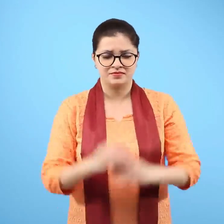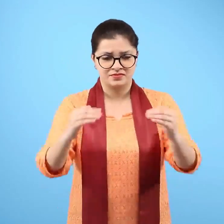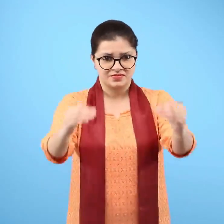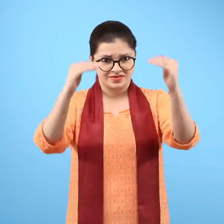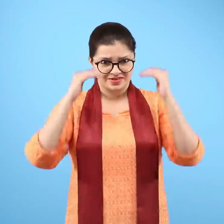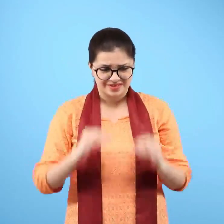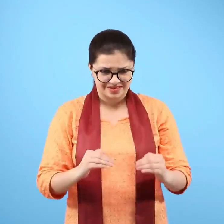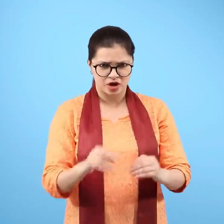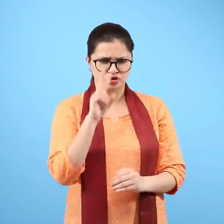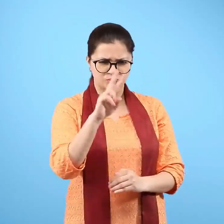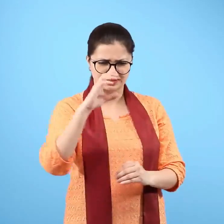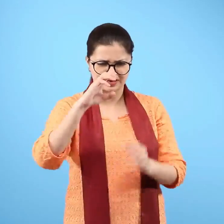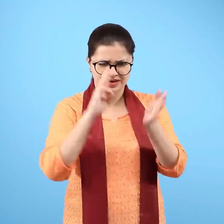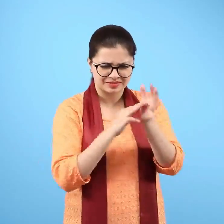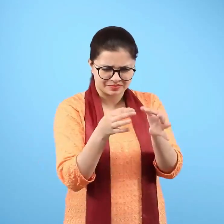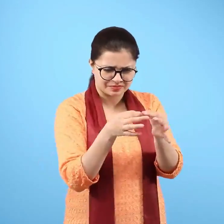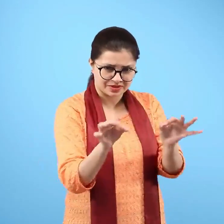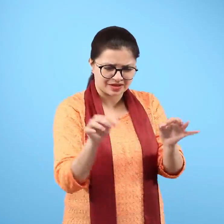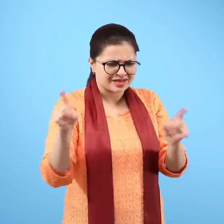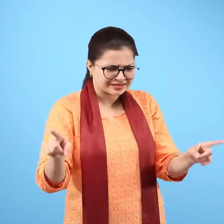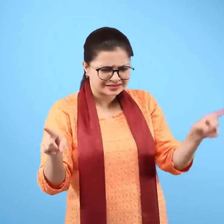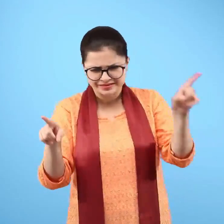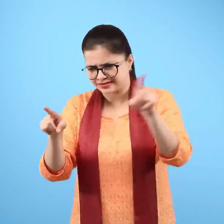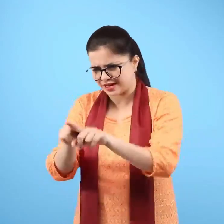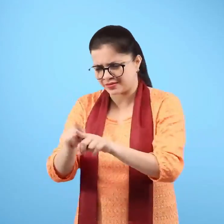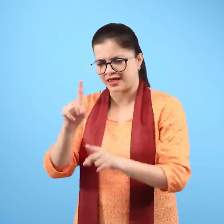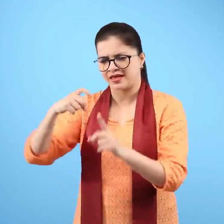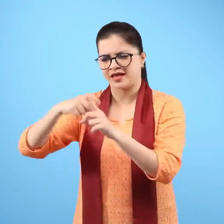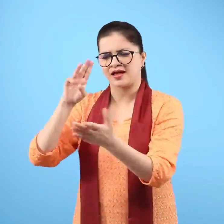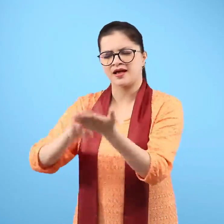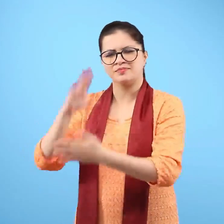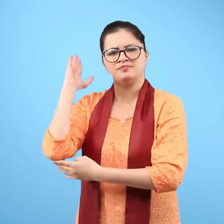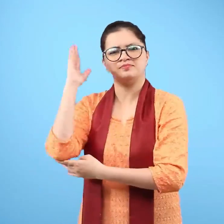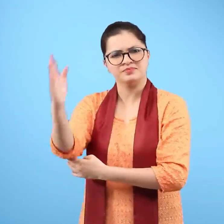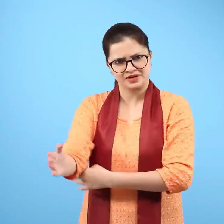2 centimeters on map is equal to 1 kilometer on ground.